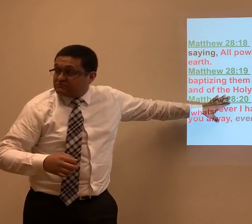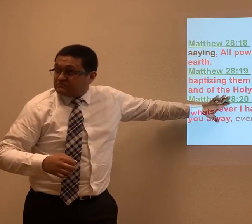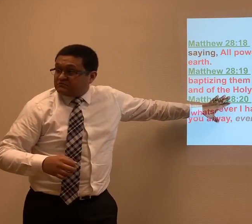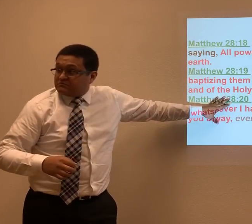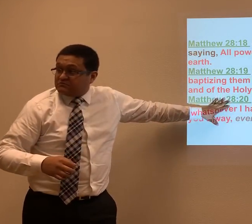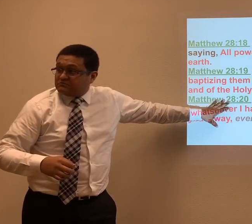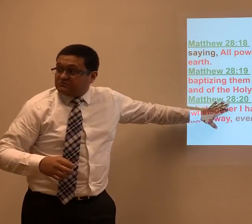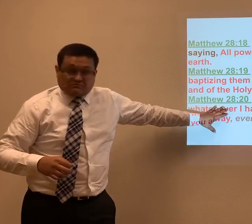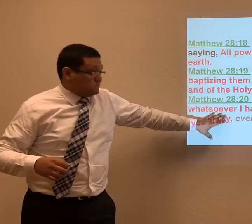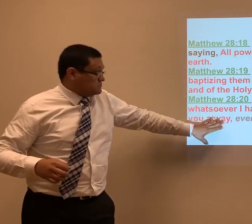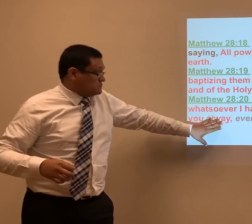That last part of the